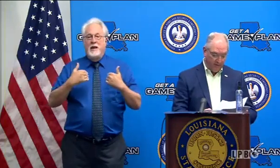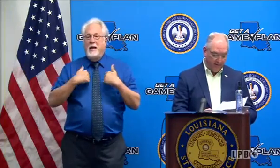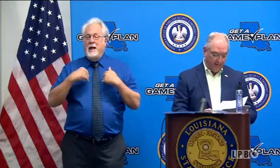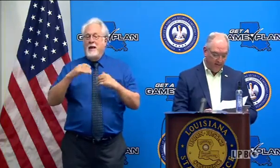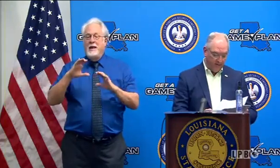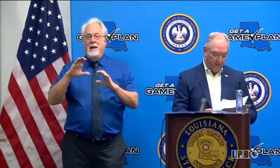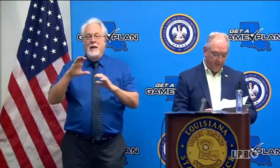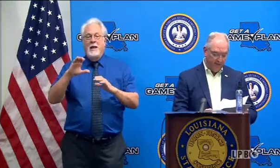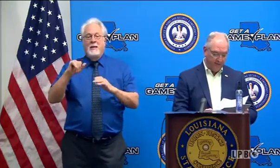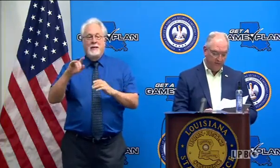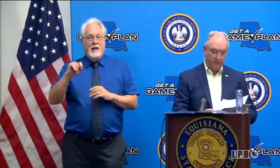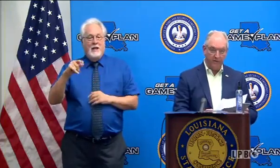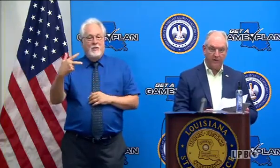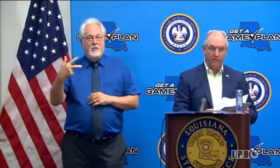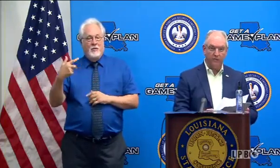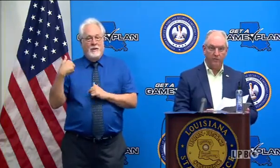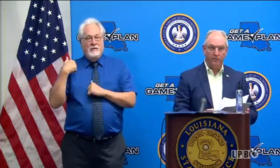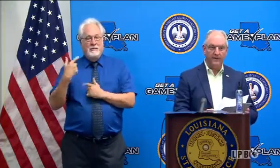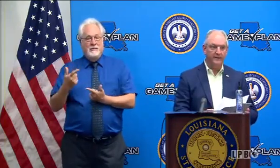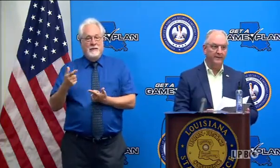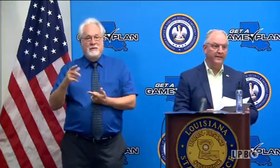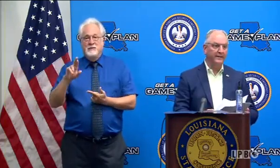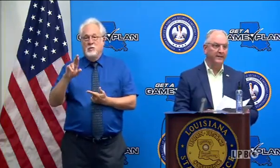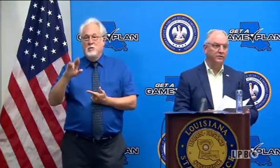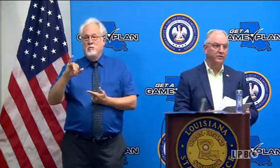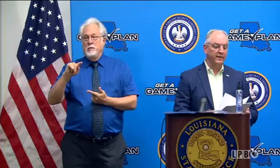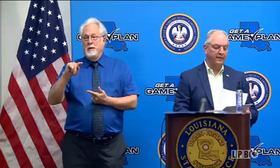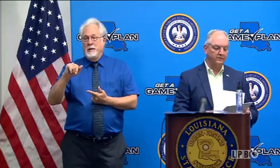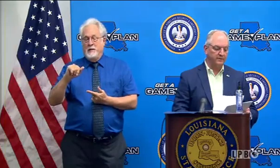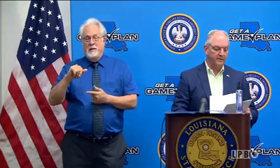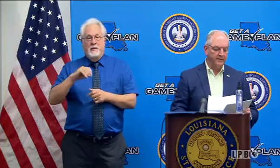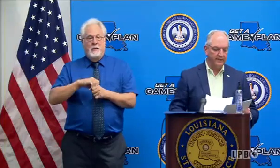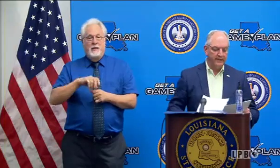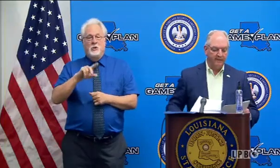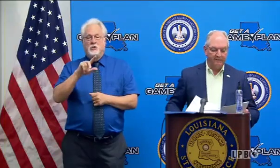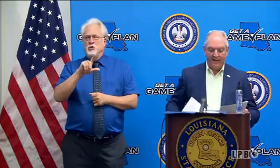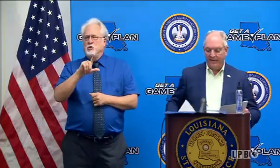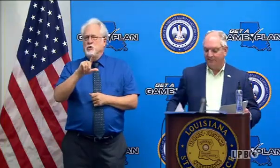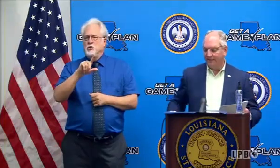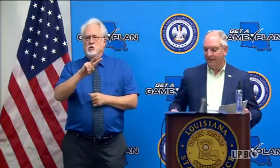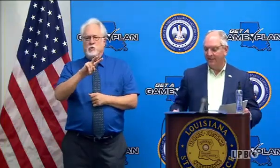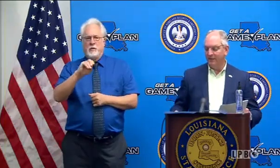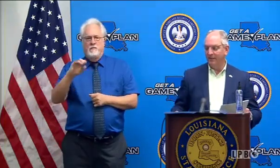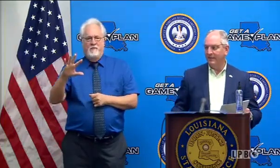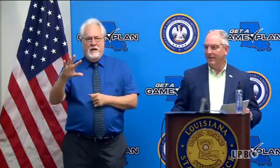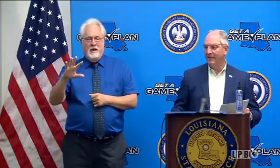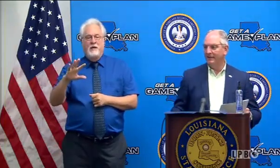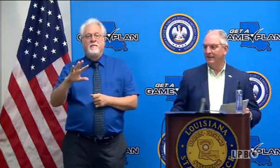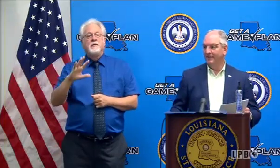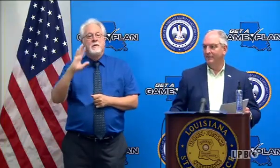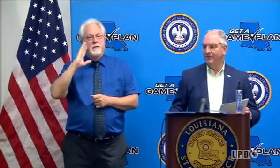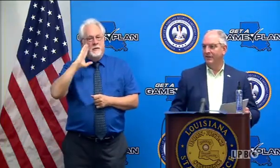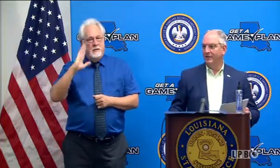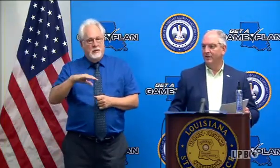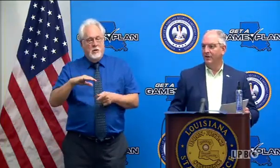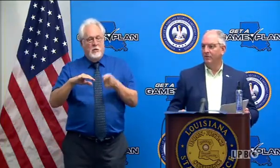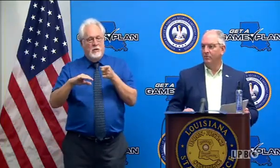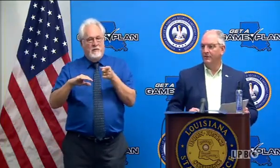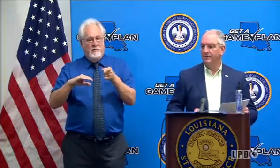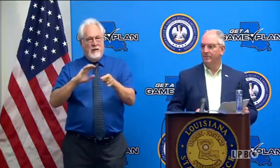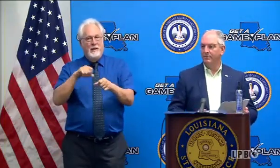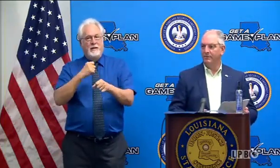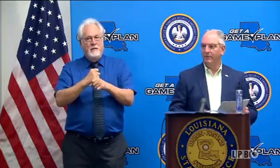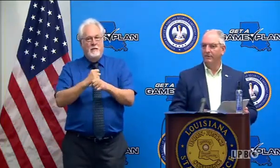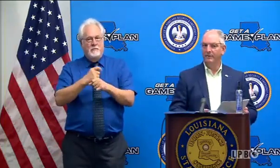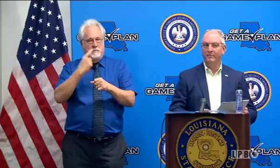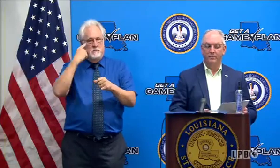3 hurricane in Louisiana since Hurricane Rita in 2005. And I know that particular year